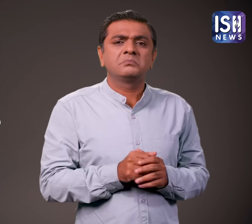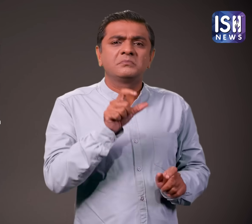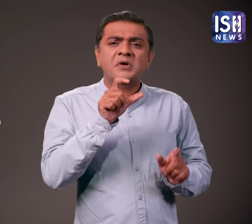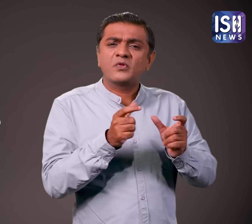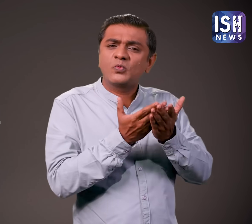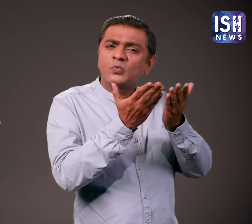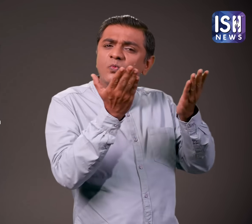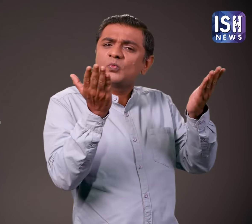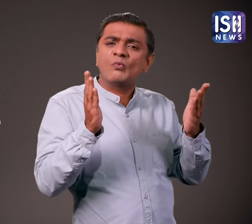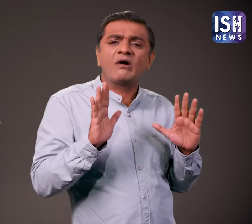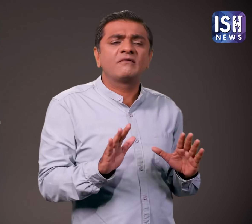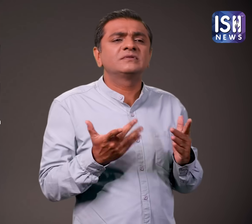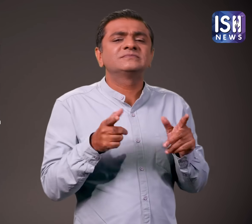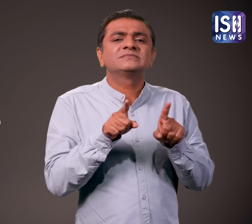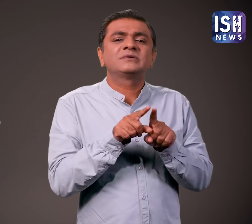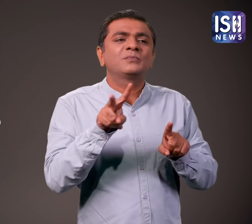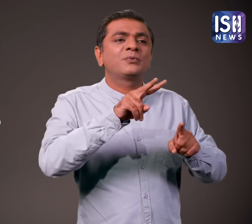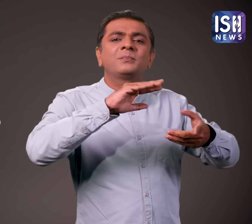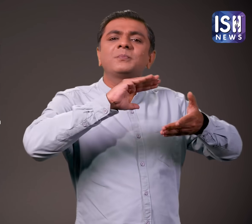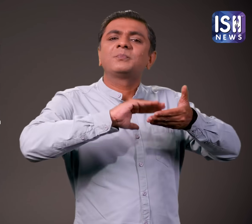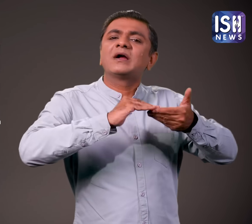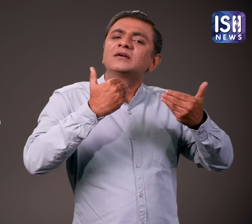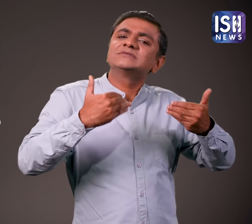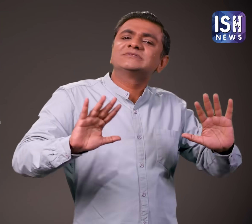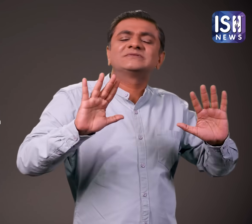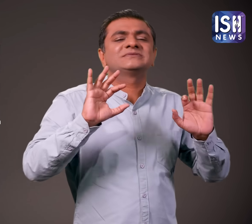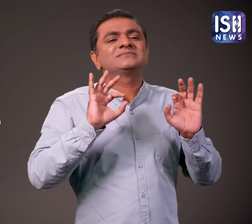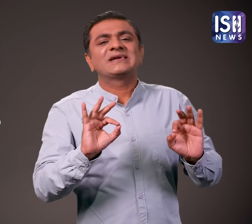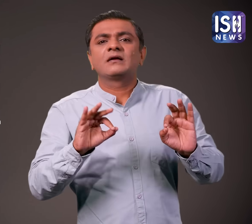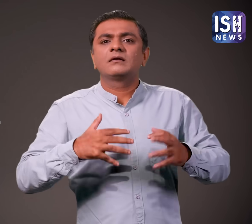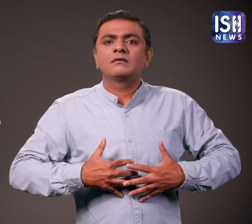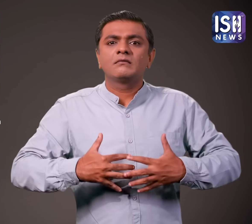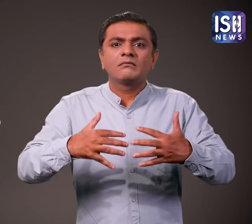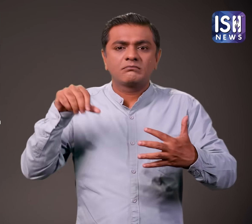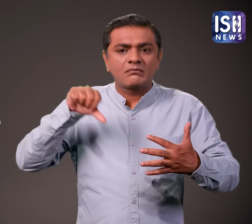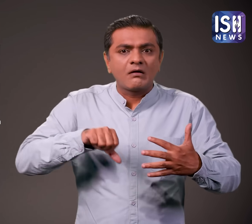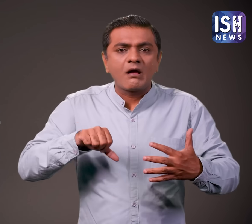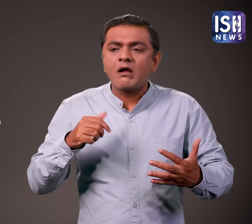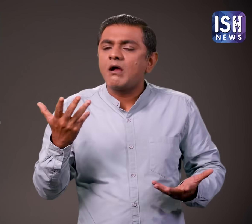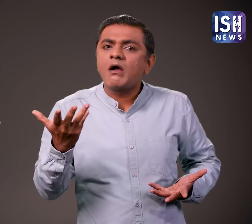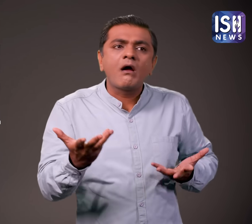First, the main aim is to help infertile couples become happy parents with the support of a humanoid robot.